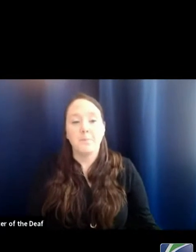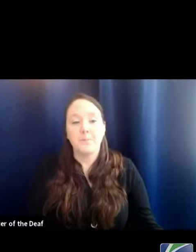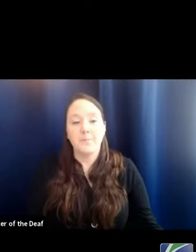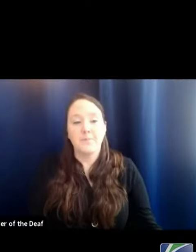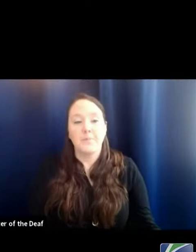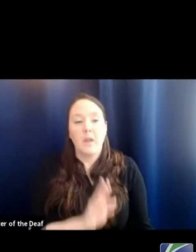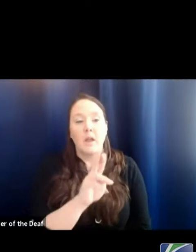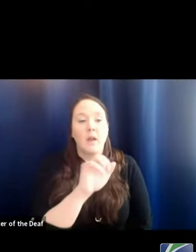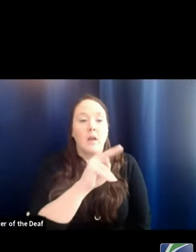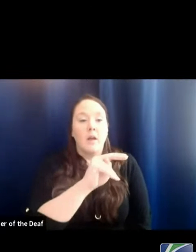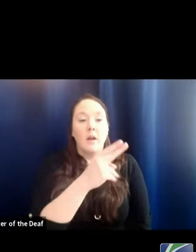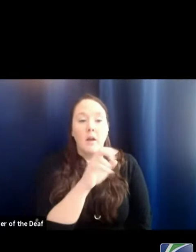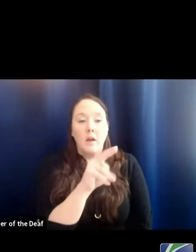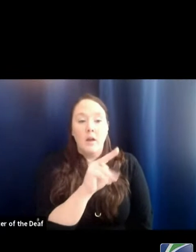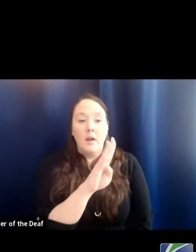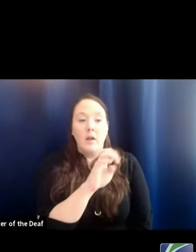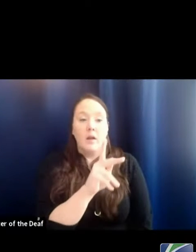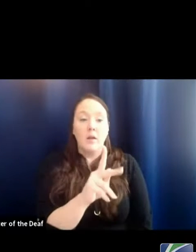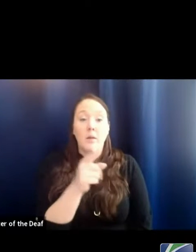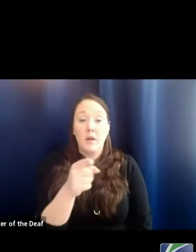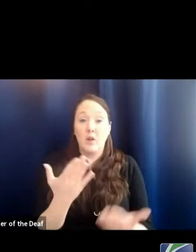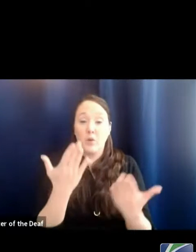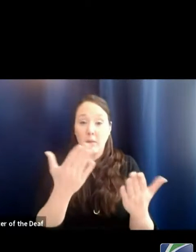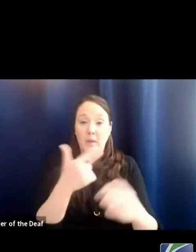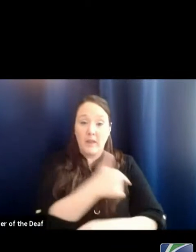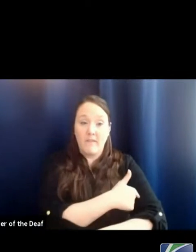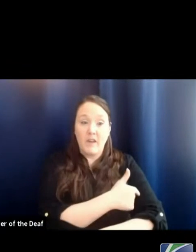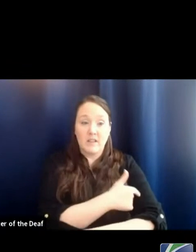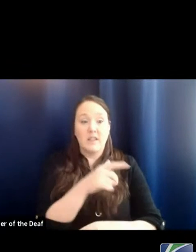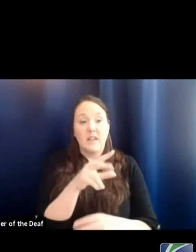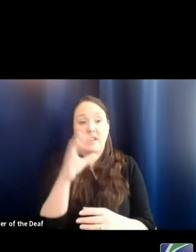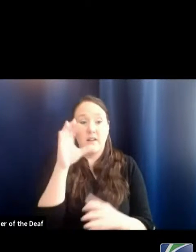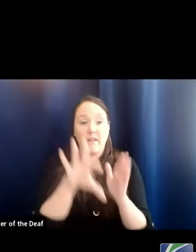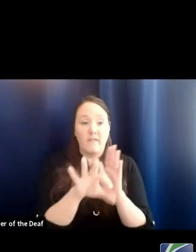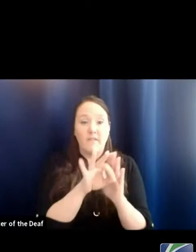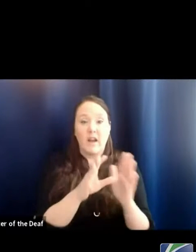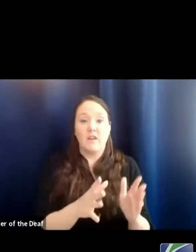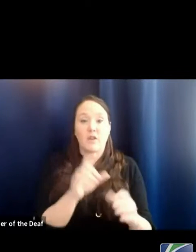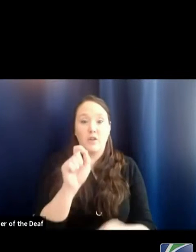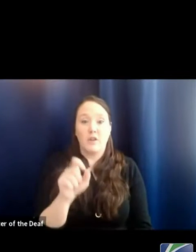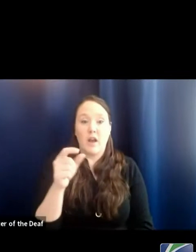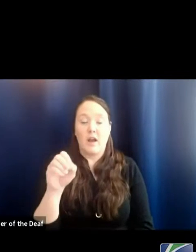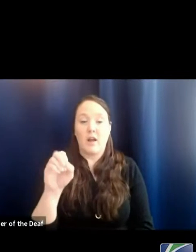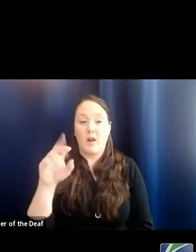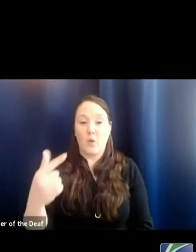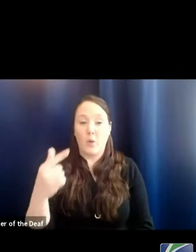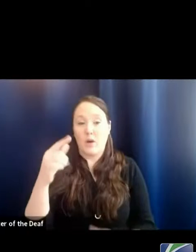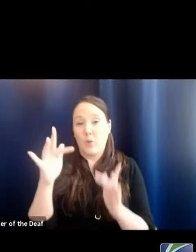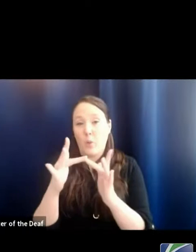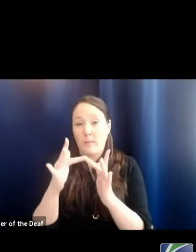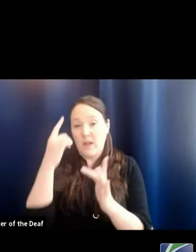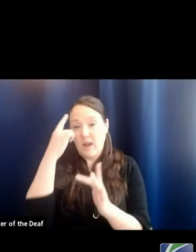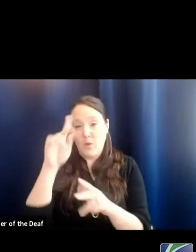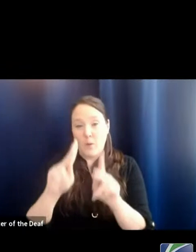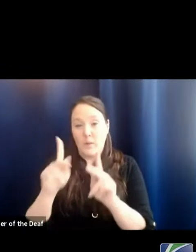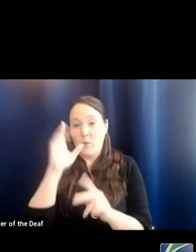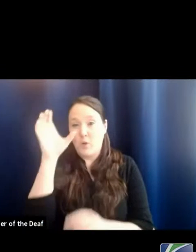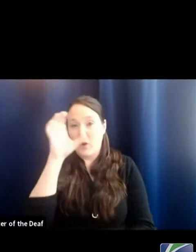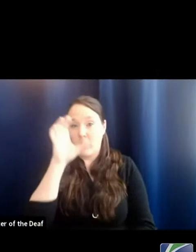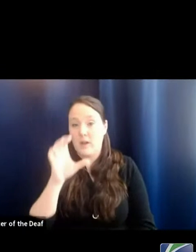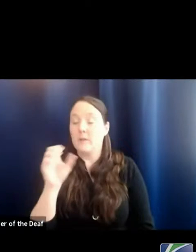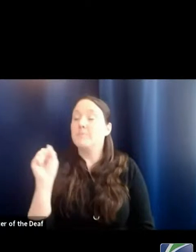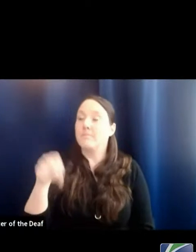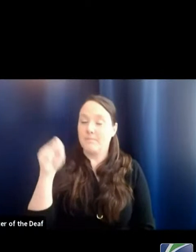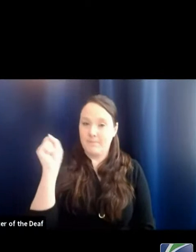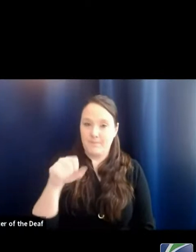From Brian Hornback, do you recommend the vaccinefinder.org website to persons that are looking for vaccine appointment availability? Absolutely. That